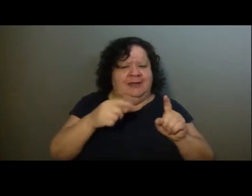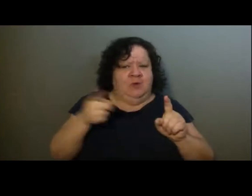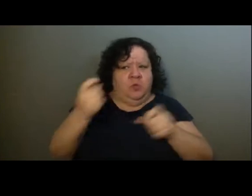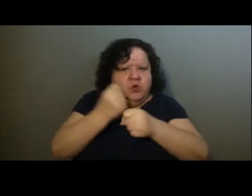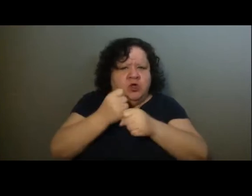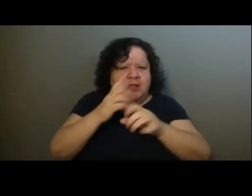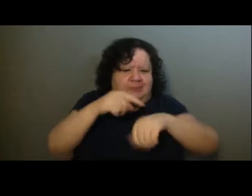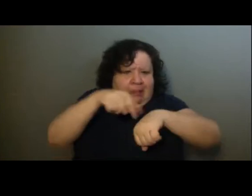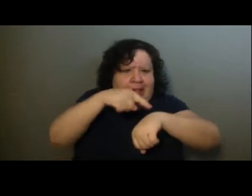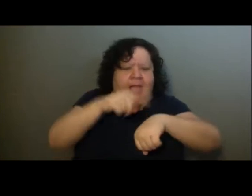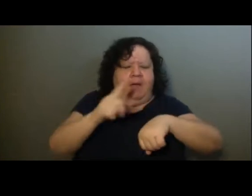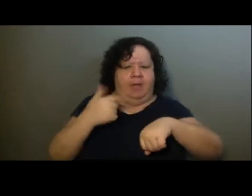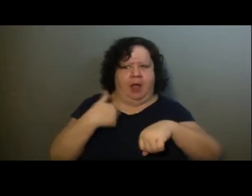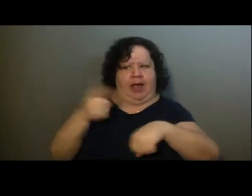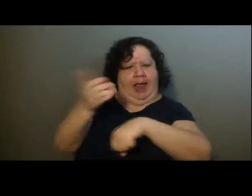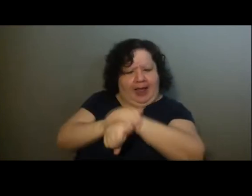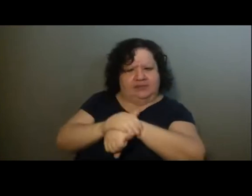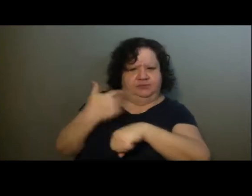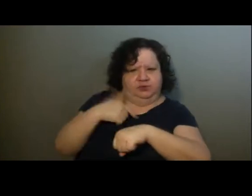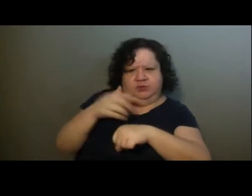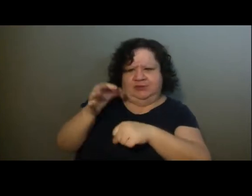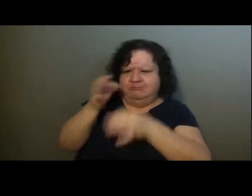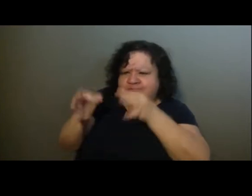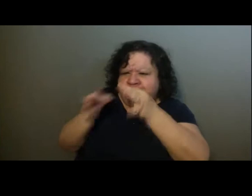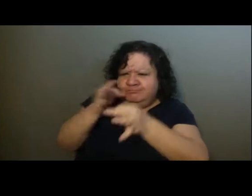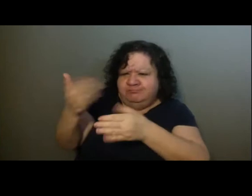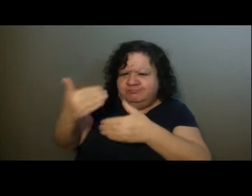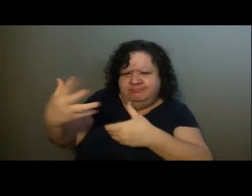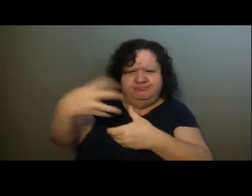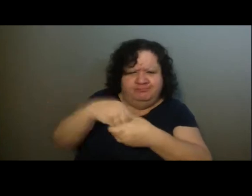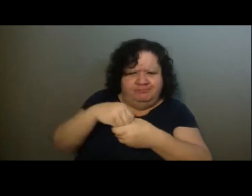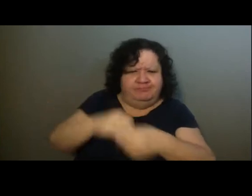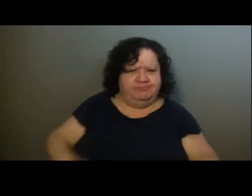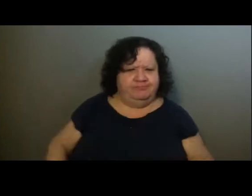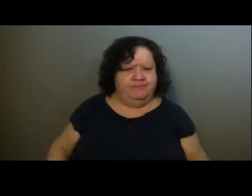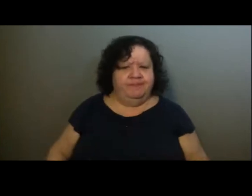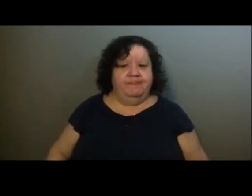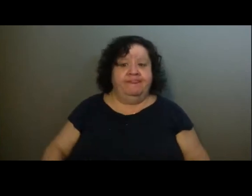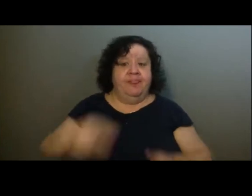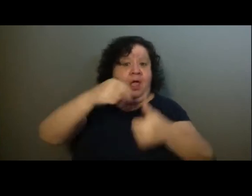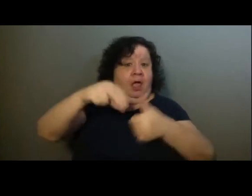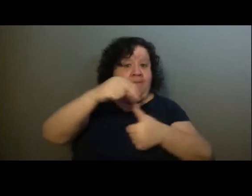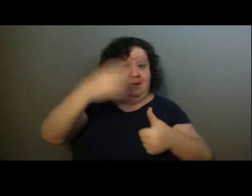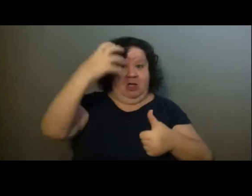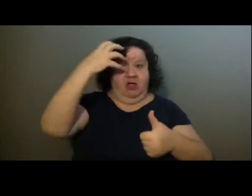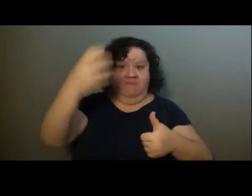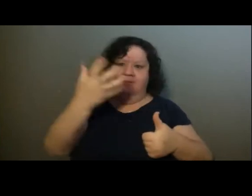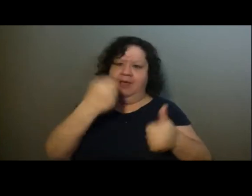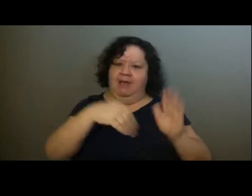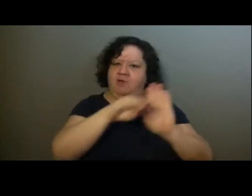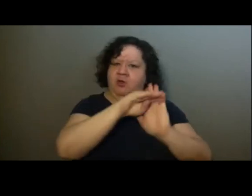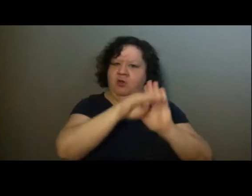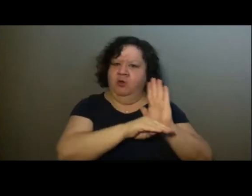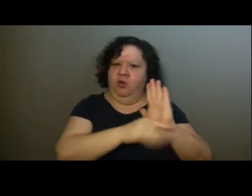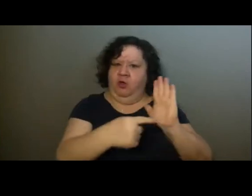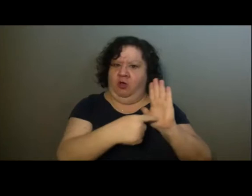special measures to take amendments in legislation concerning the service in the rescue forces, which didn't allow persons